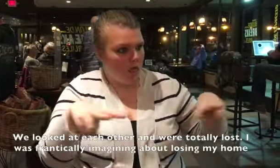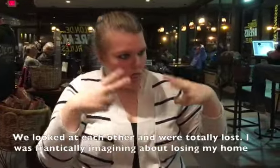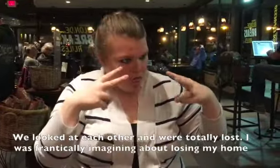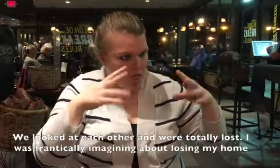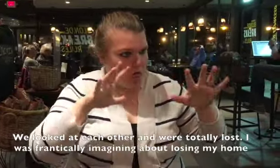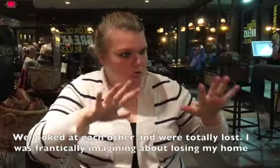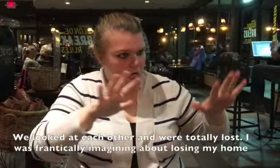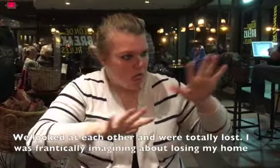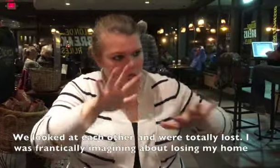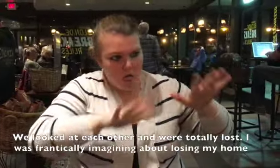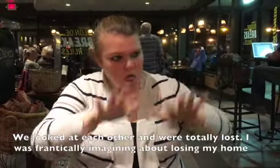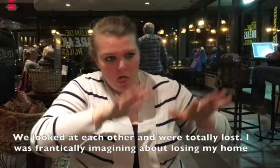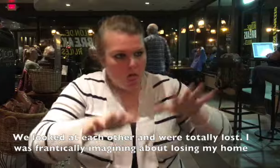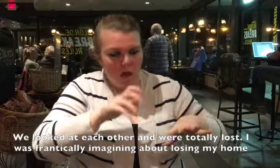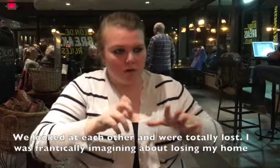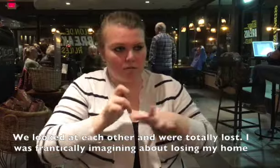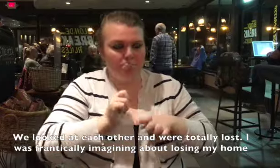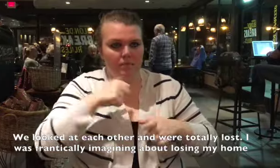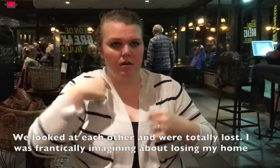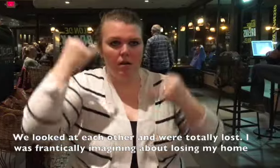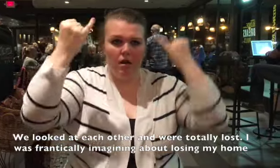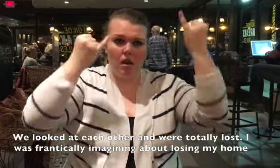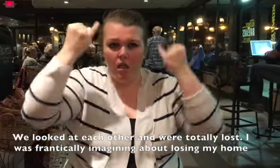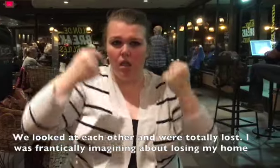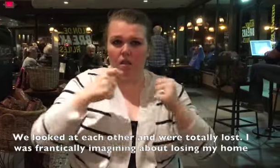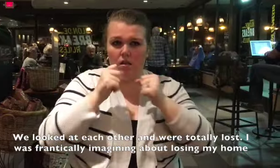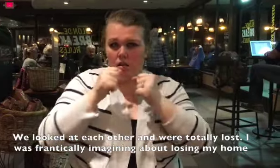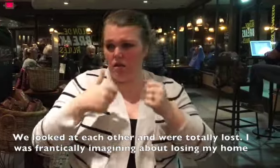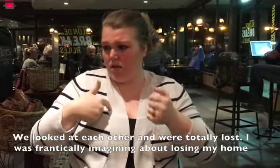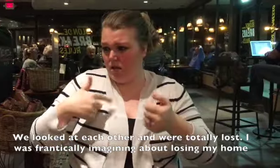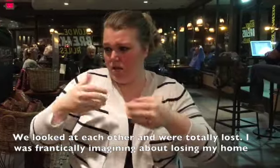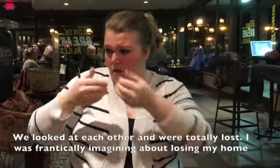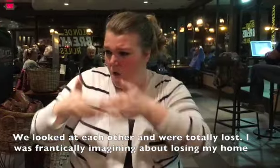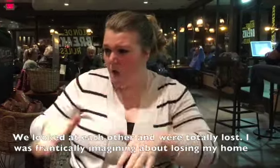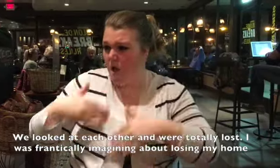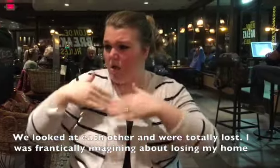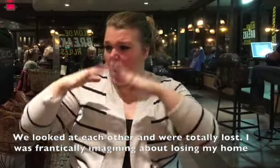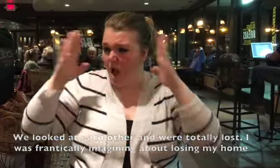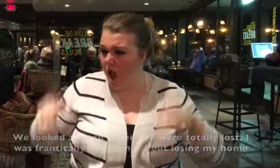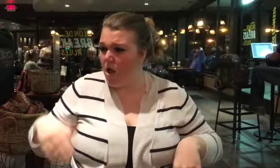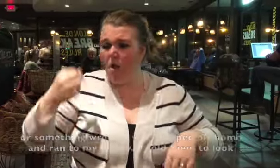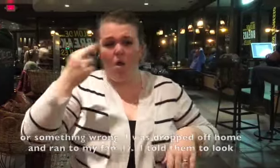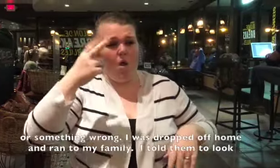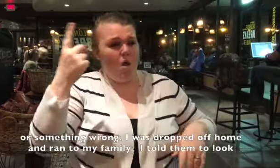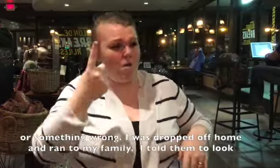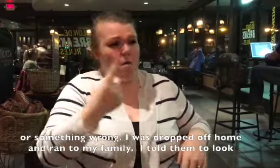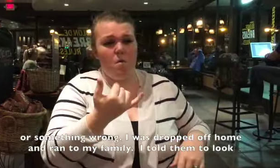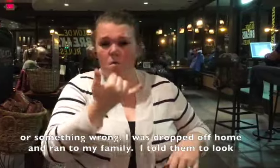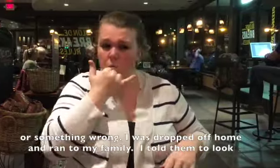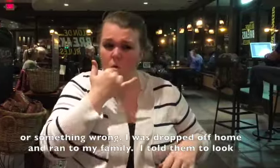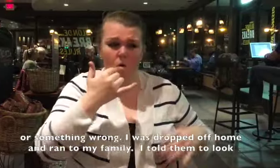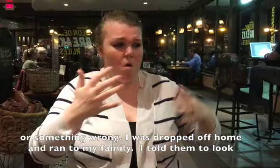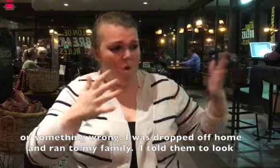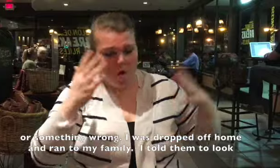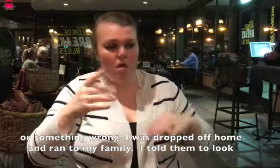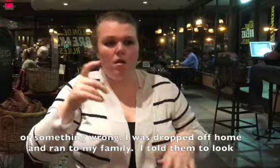We looked at each other and we were like totally losting. I was frantic. I was managing my house or something went